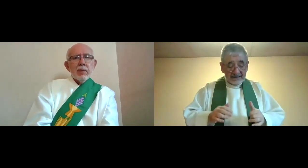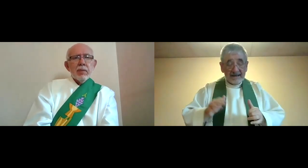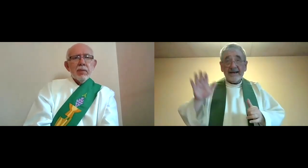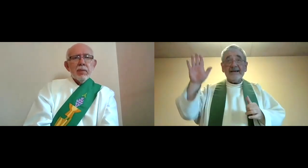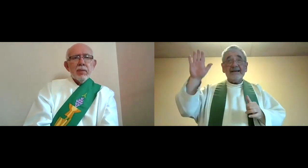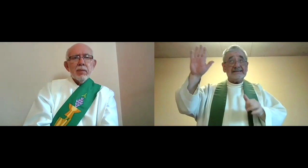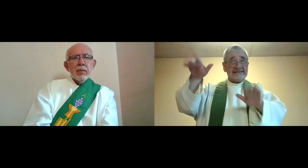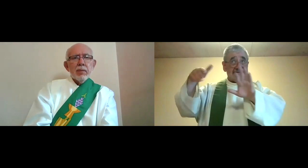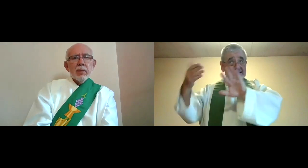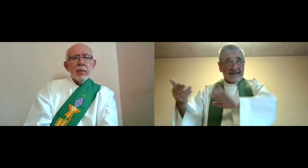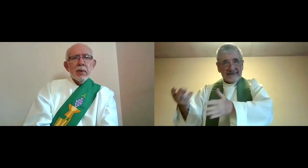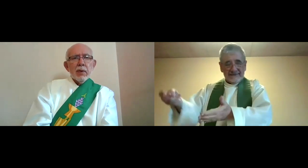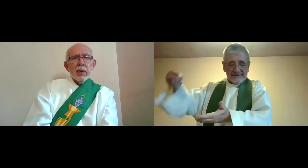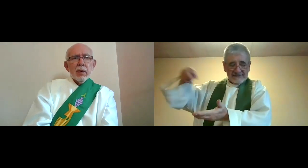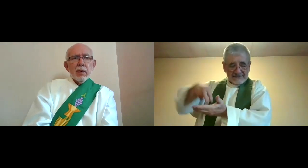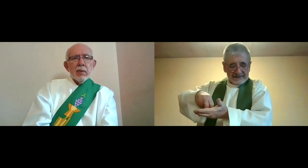Therefore,